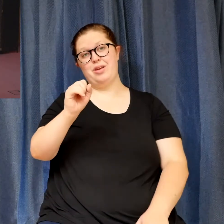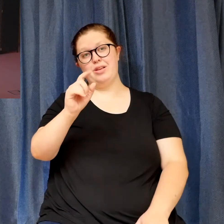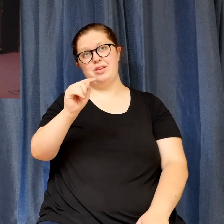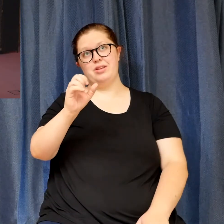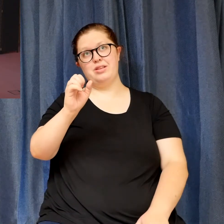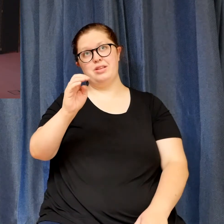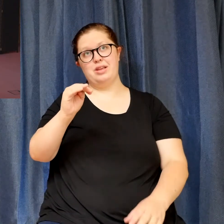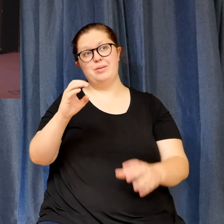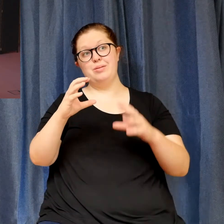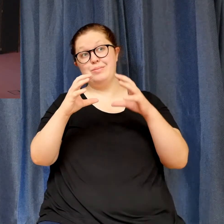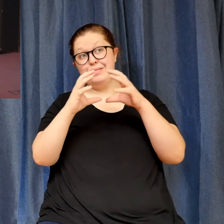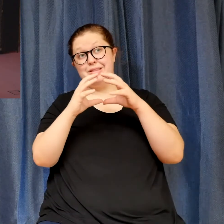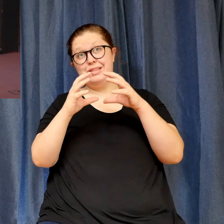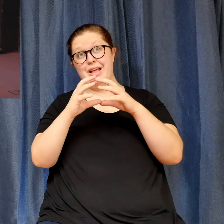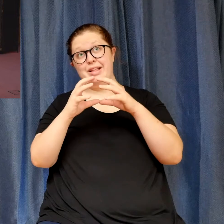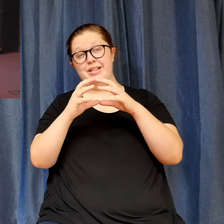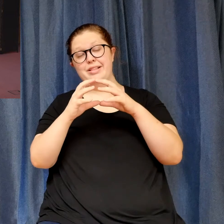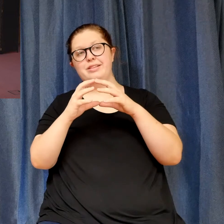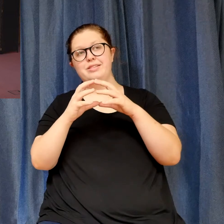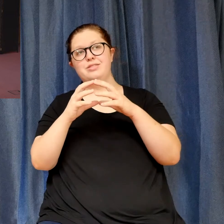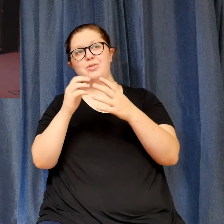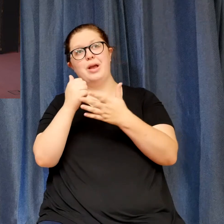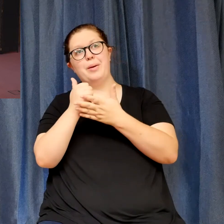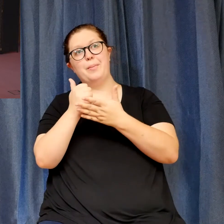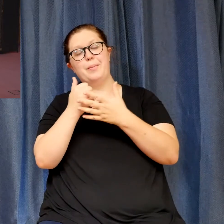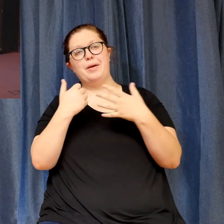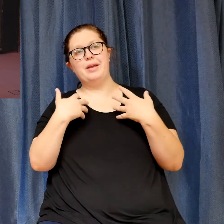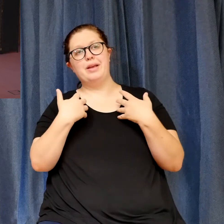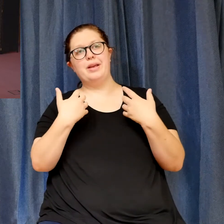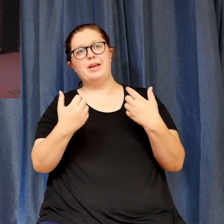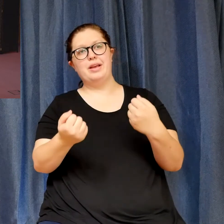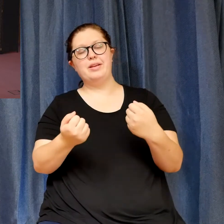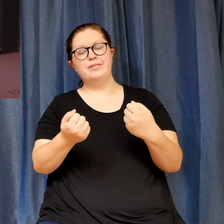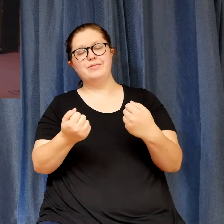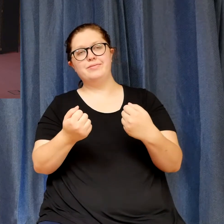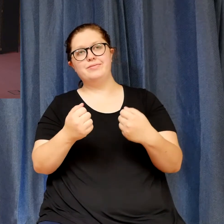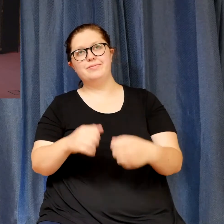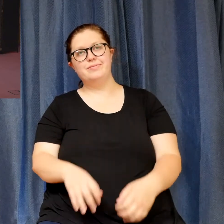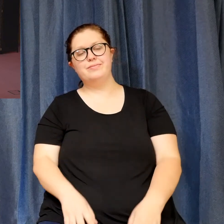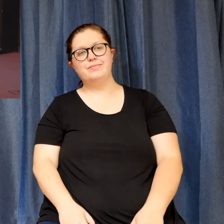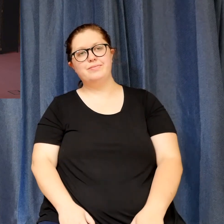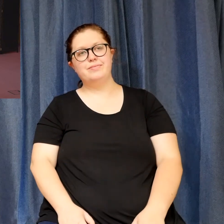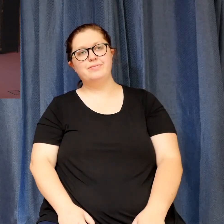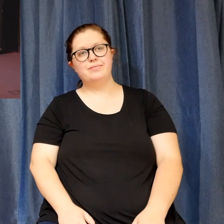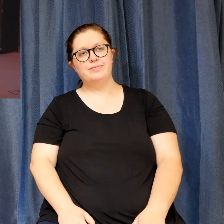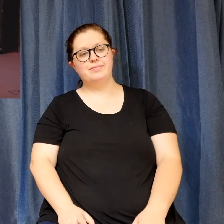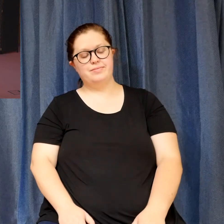transplant to heal me from cancer,